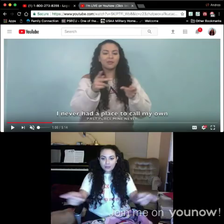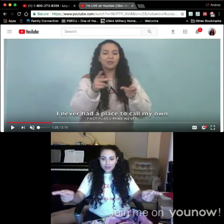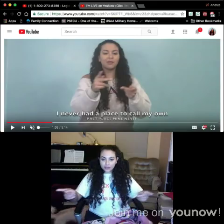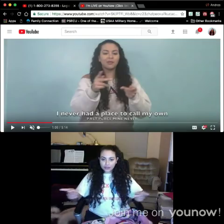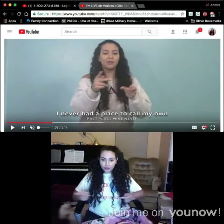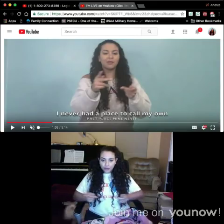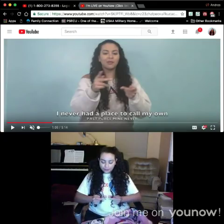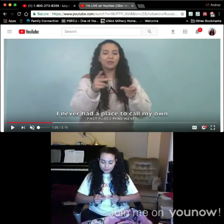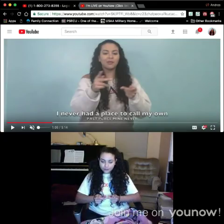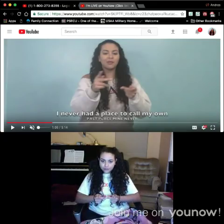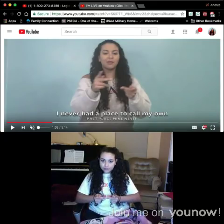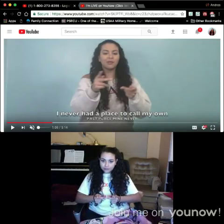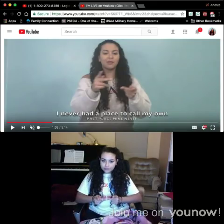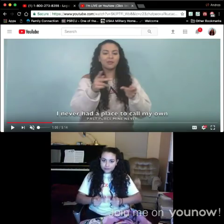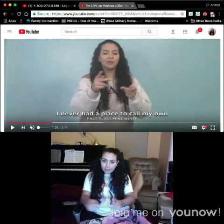and then make a circle.